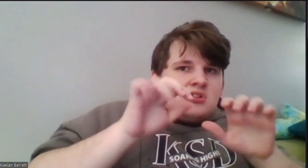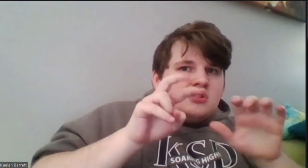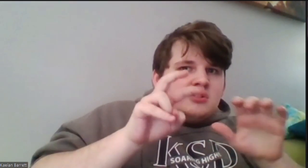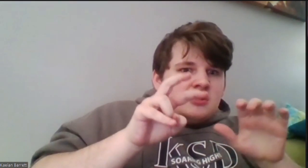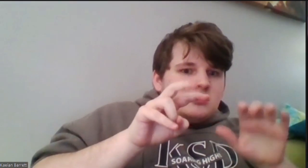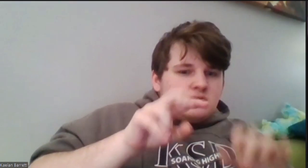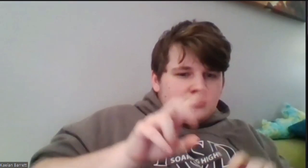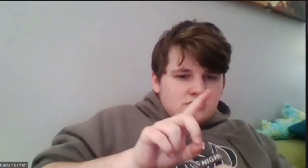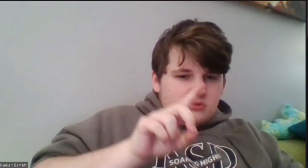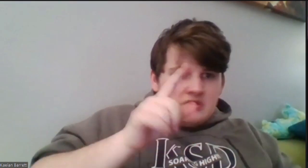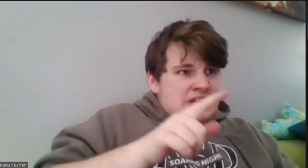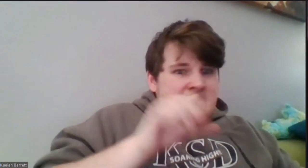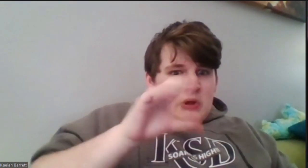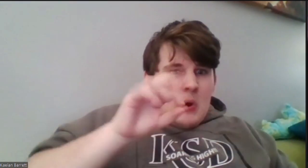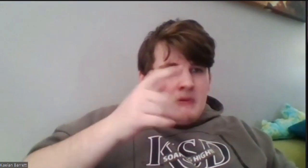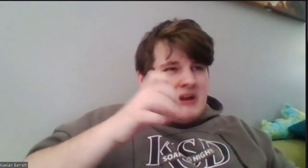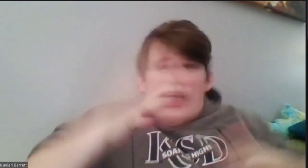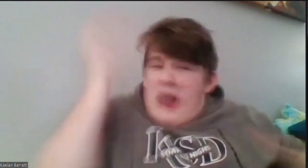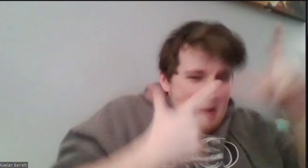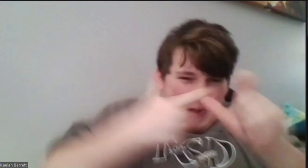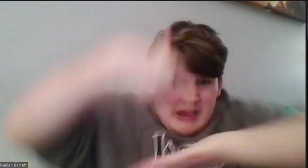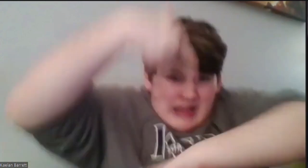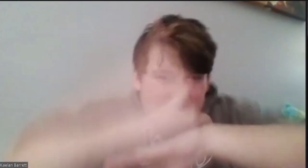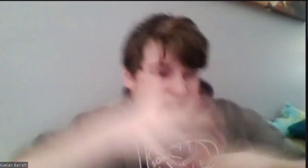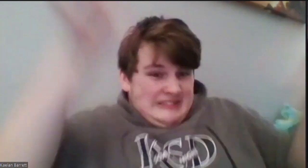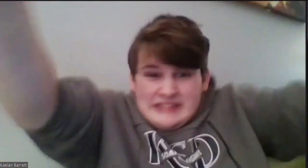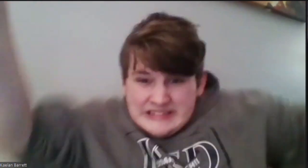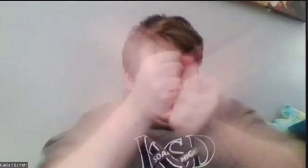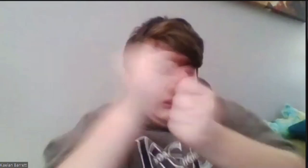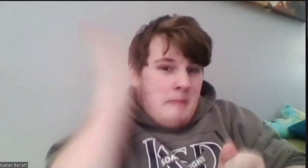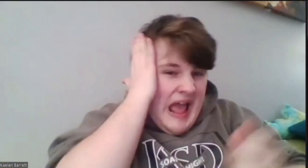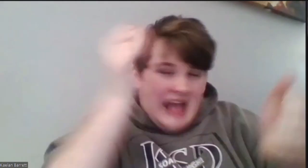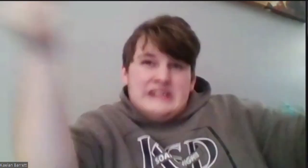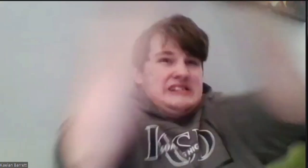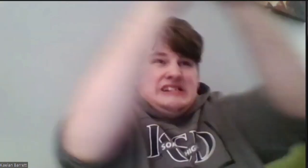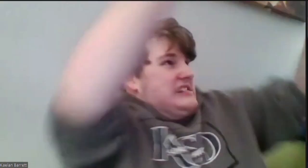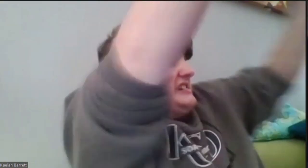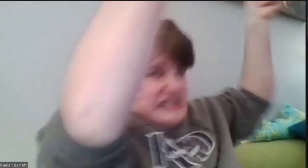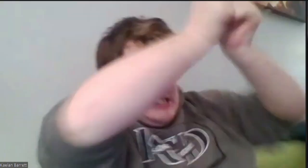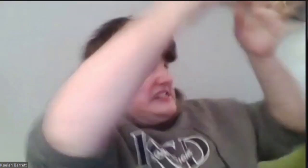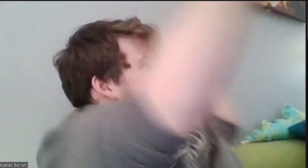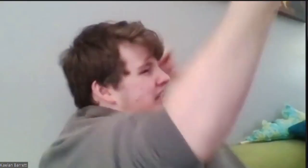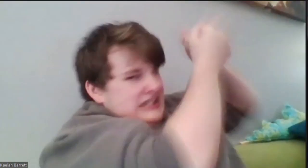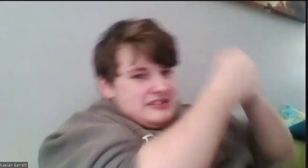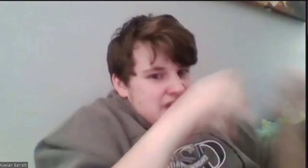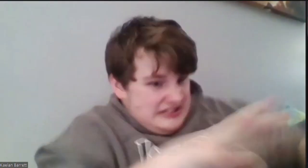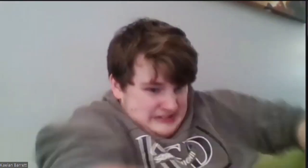So they're walking slowly, terrified they are. Say, no, no! He's trying to grab a hold of his bed or grab a hold of